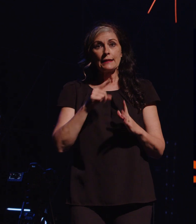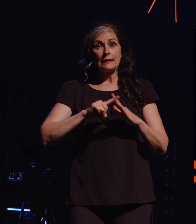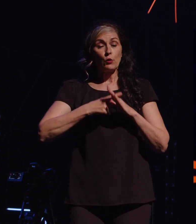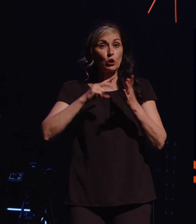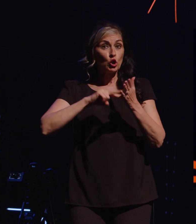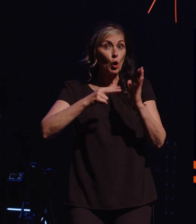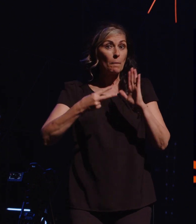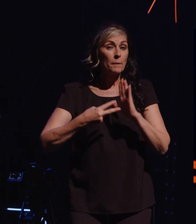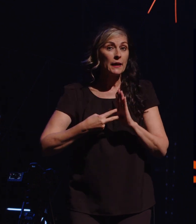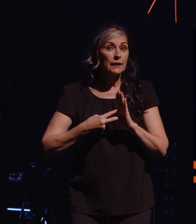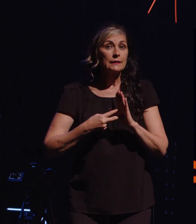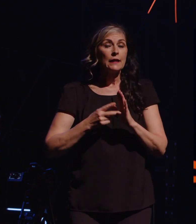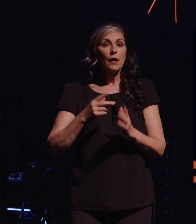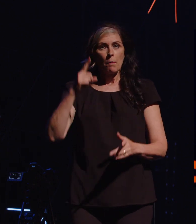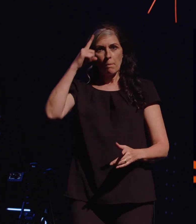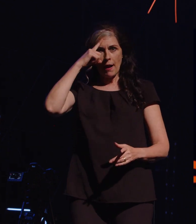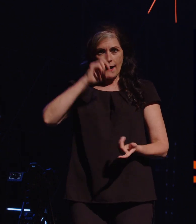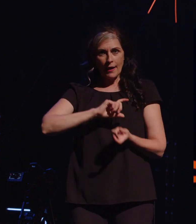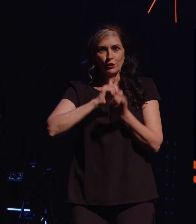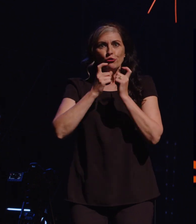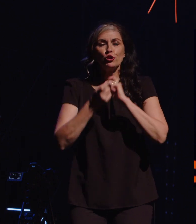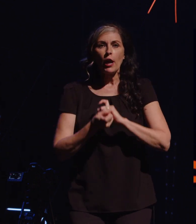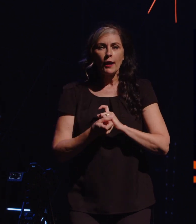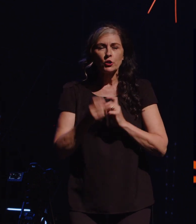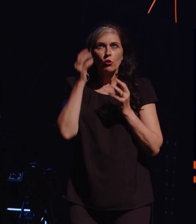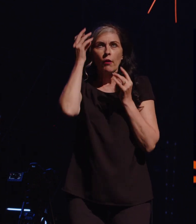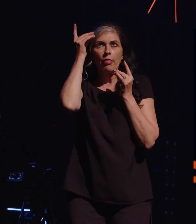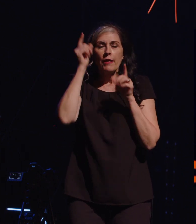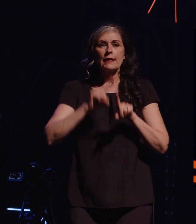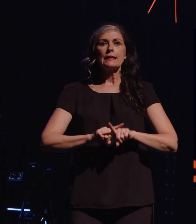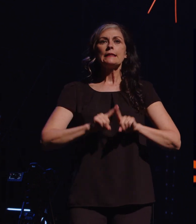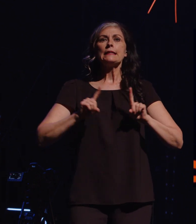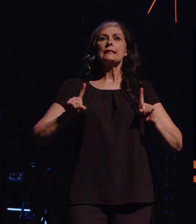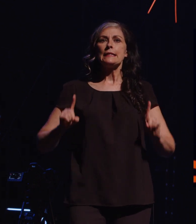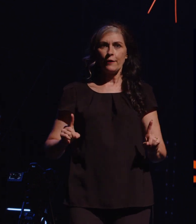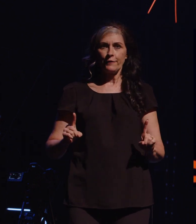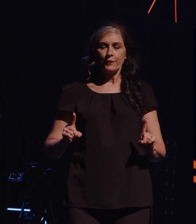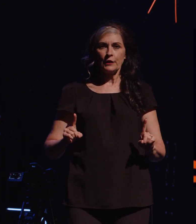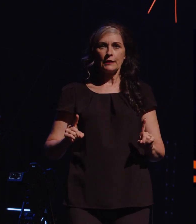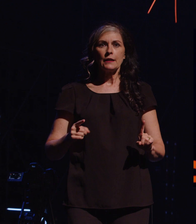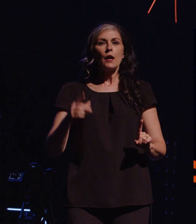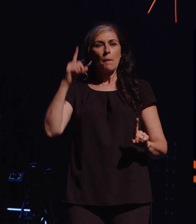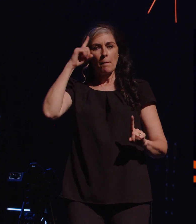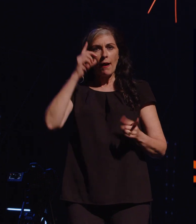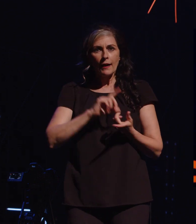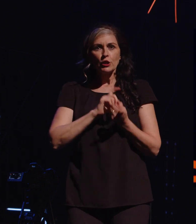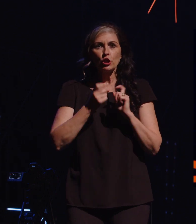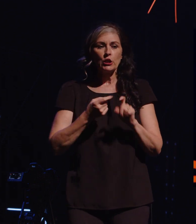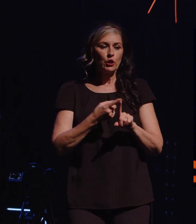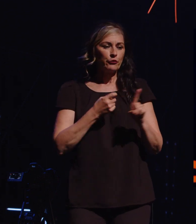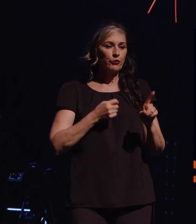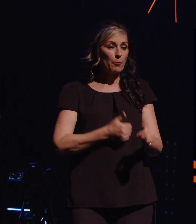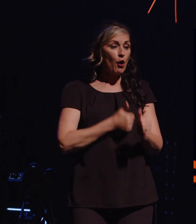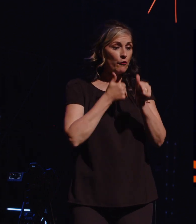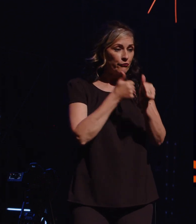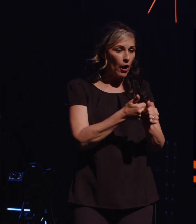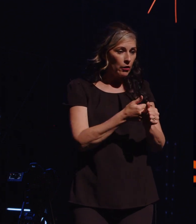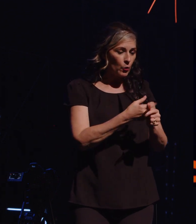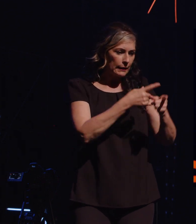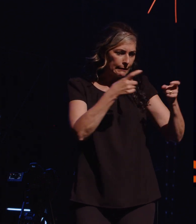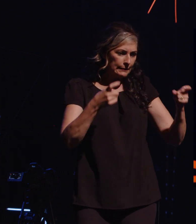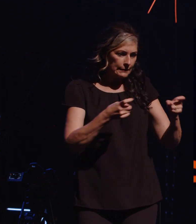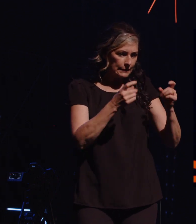meaning of the word, it means to change your mind. It means to think differently. It means to change your mind from following